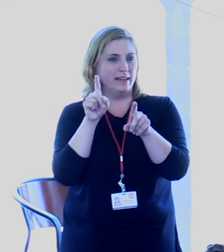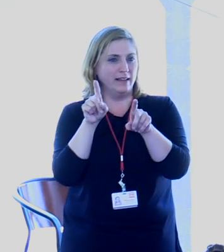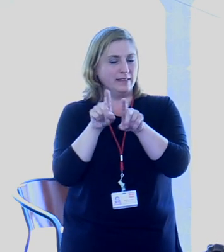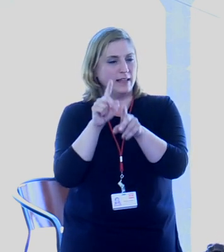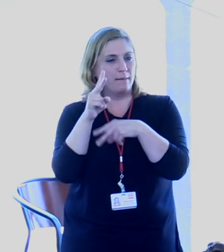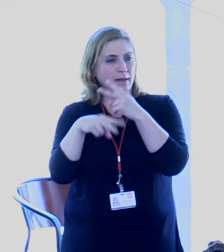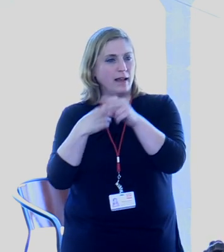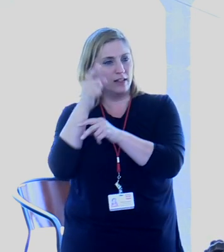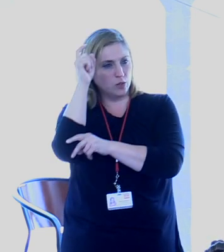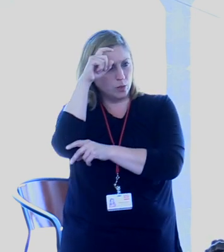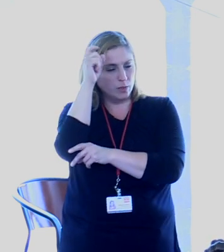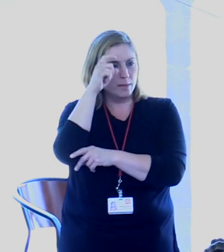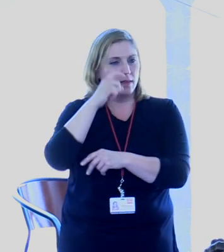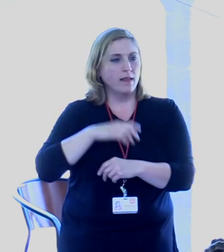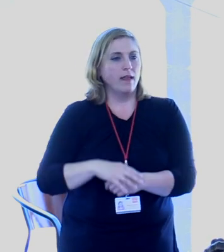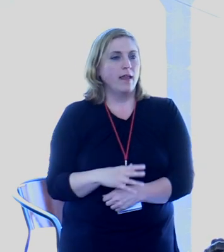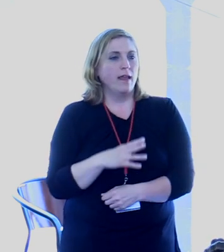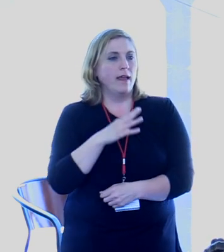wisdom